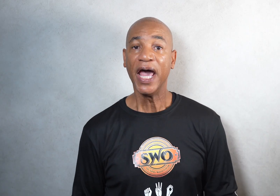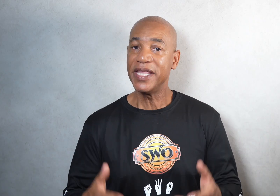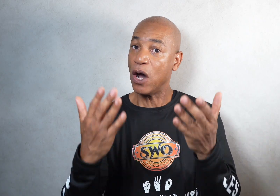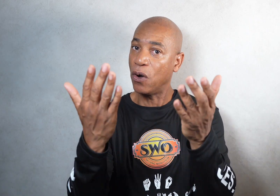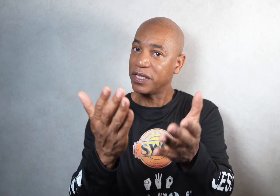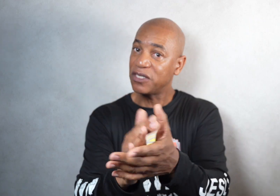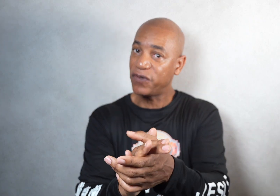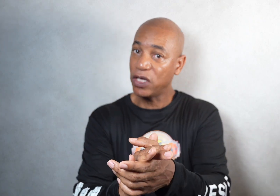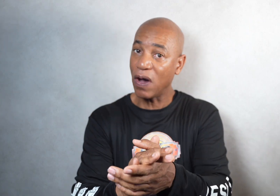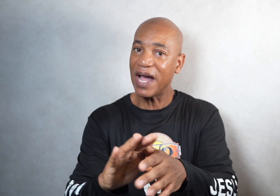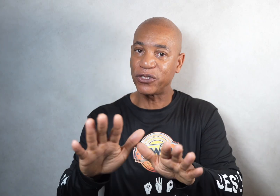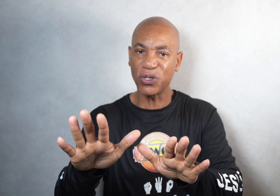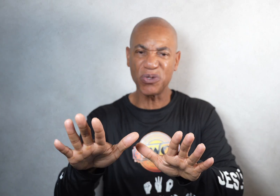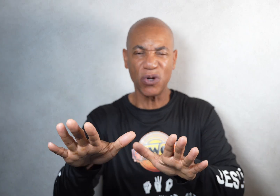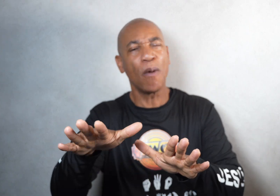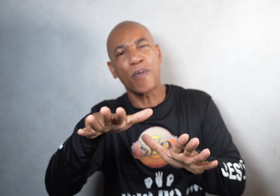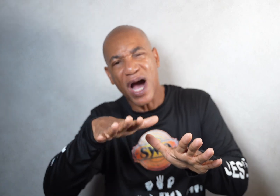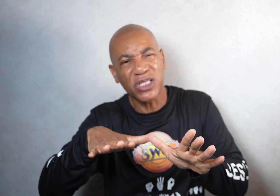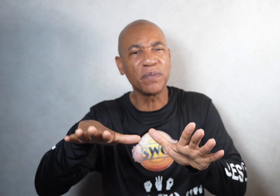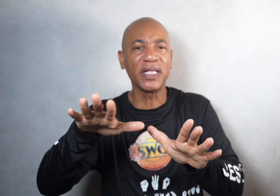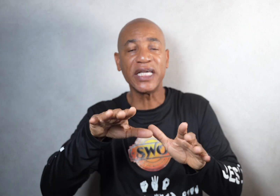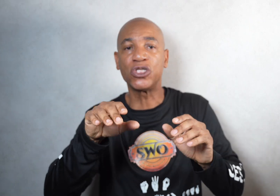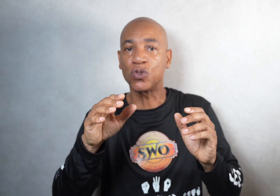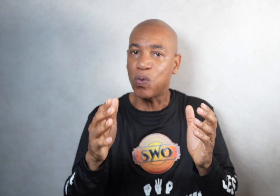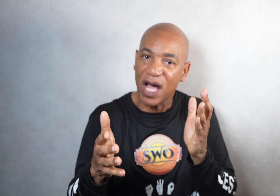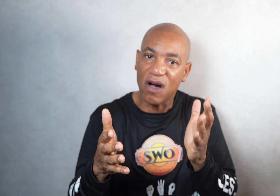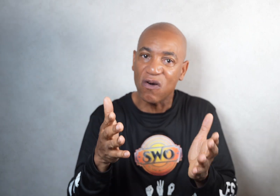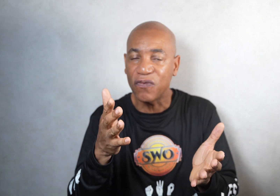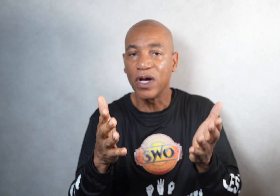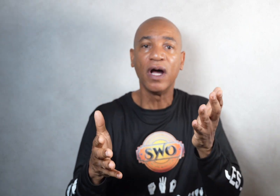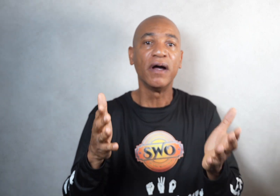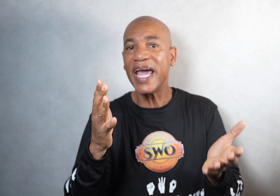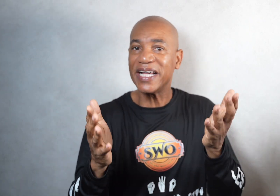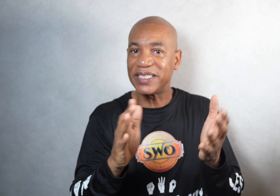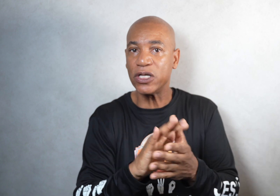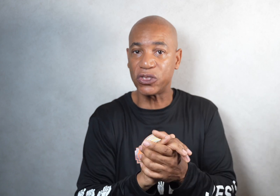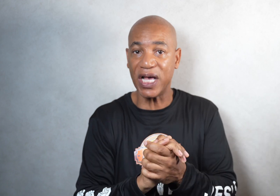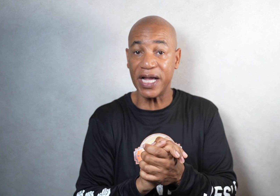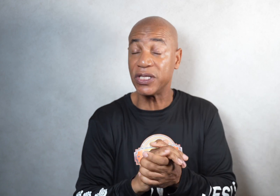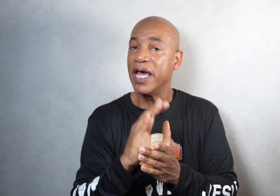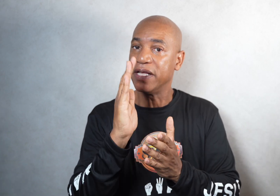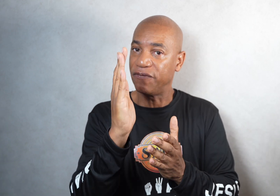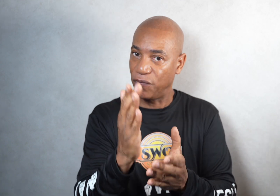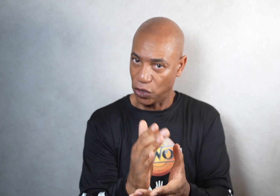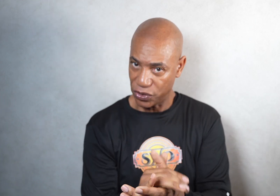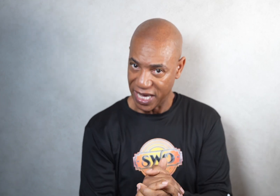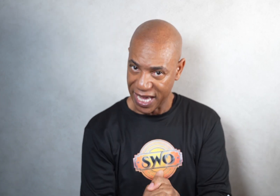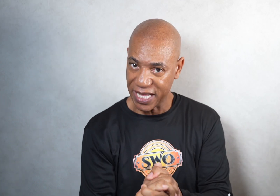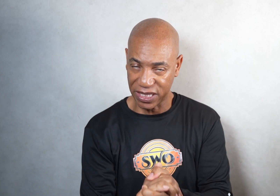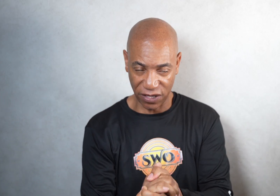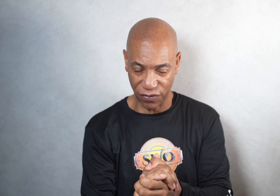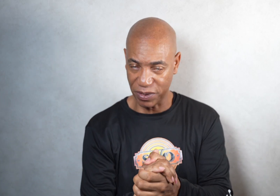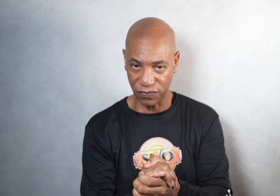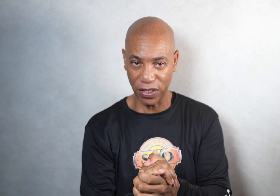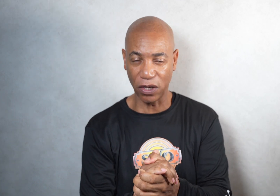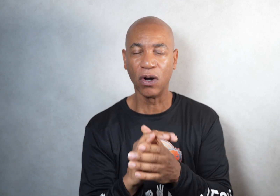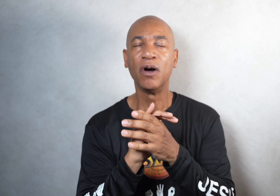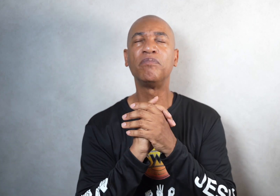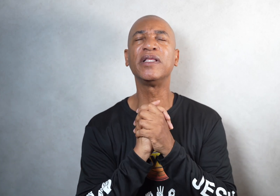Now on this video, I've shown you approximately 12 ASL signs. Now if you've learned anything from this video, please